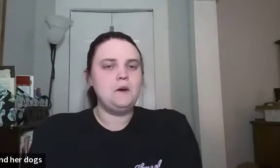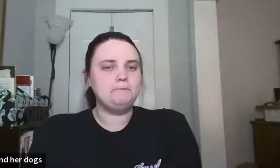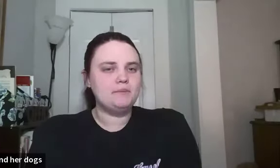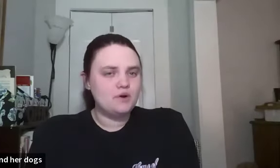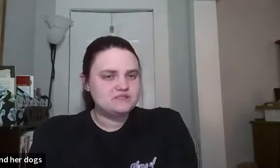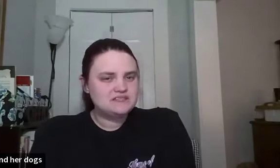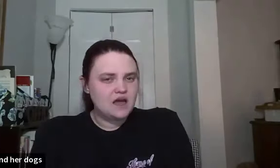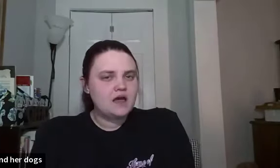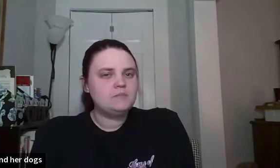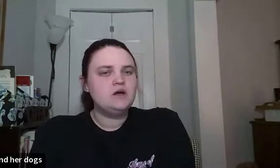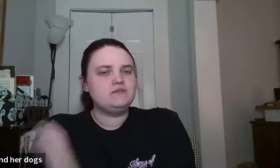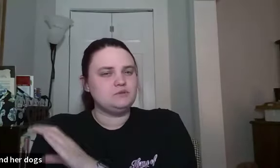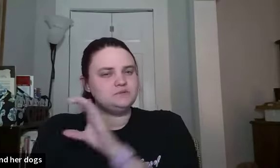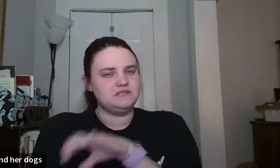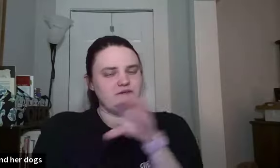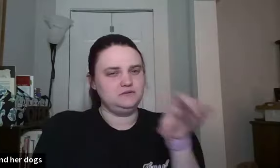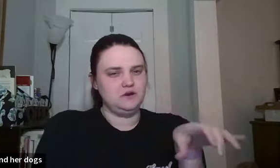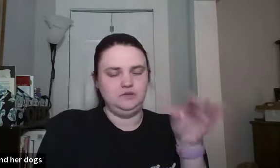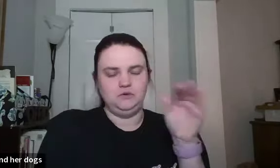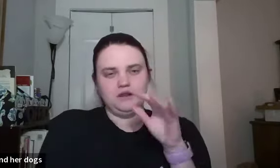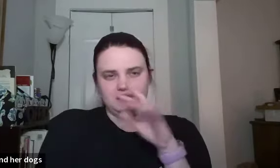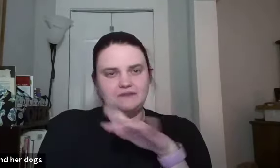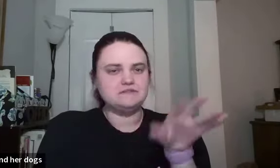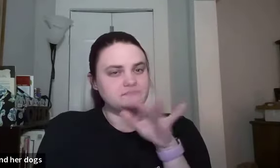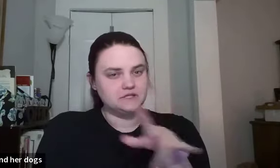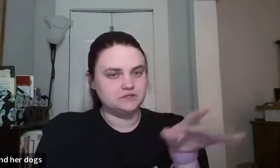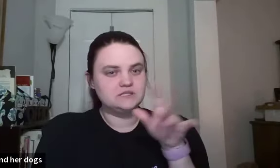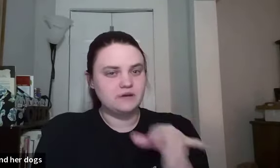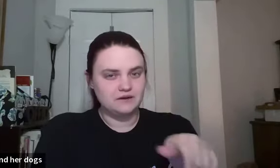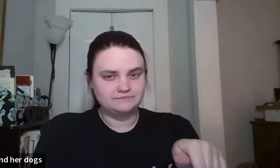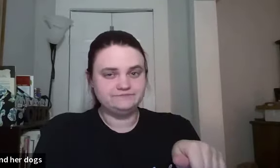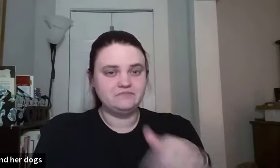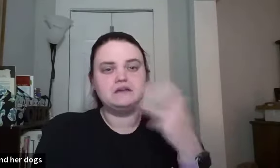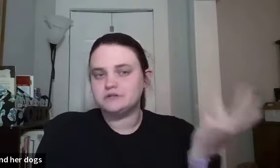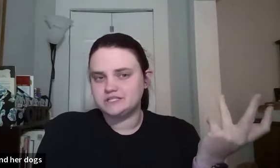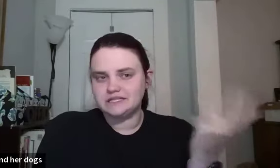But most of the time, the more specific you go, you are going to have to fingerspell, unfortunately.